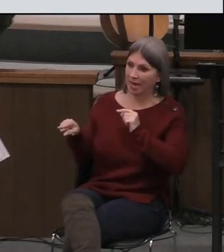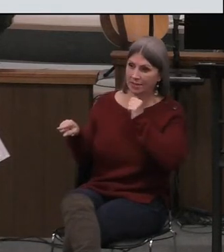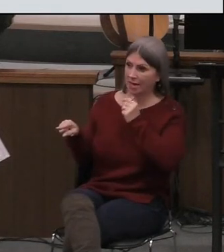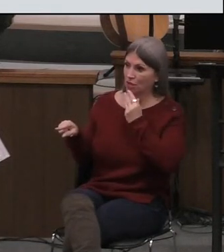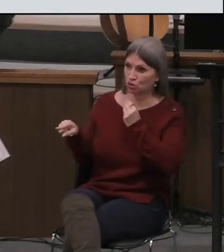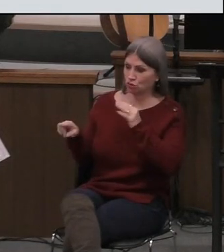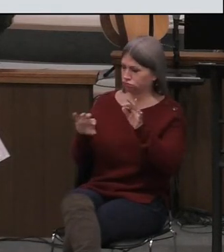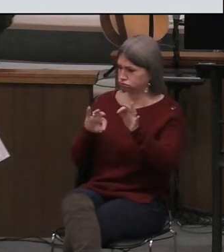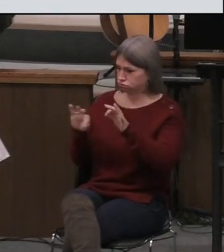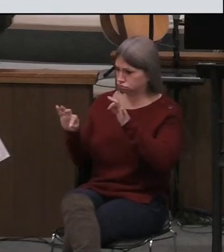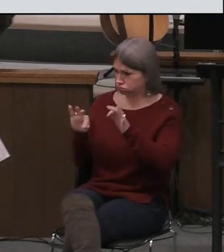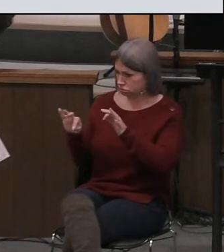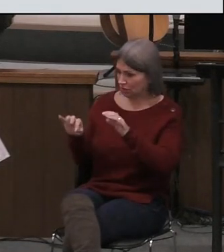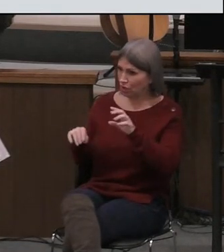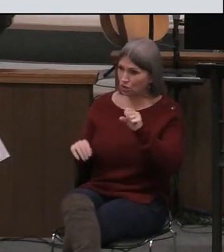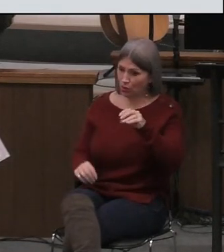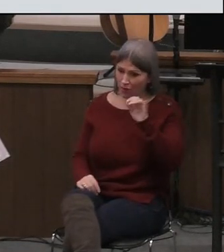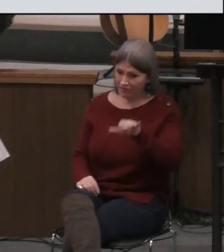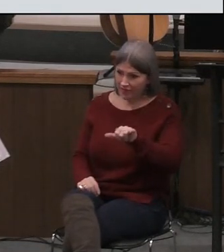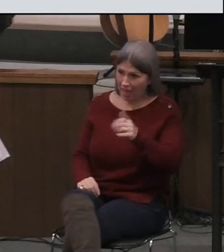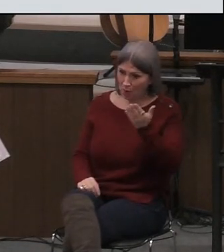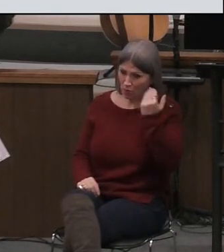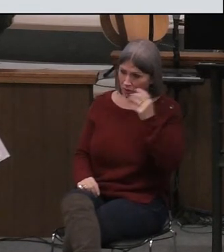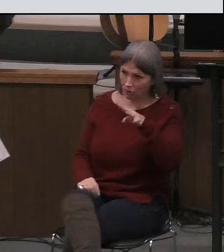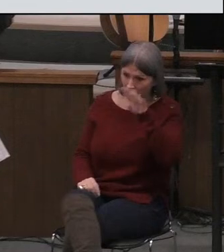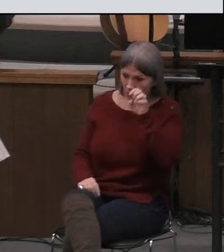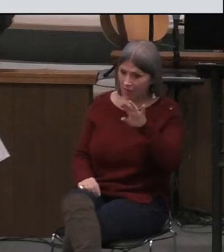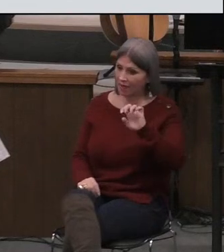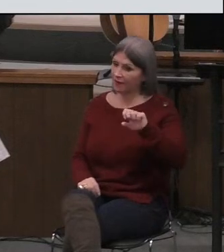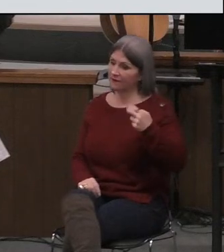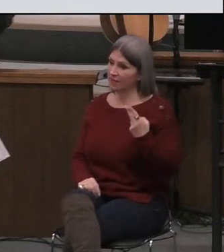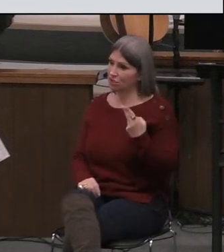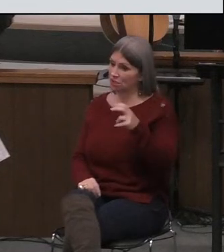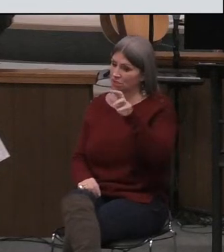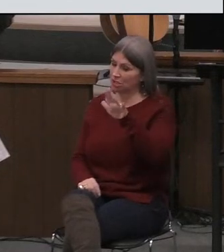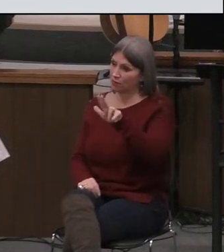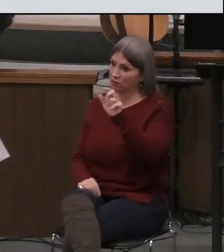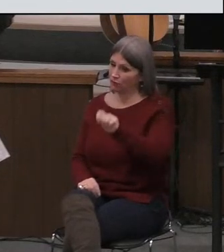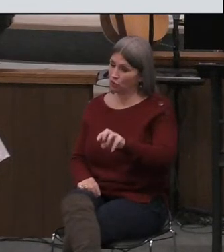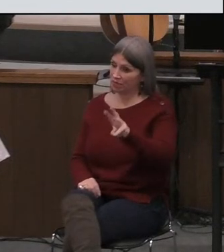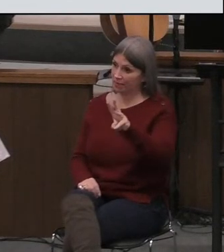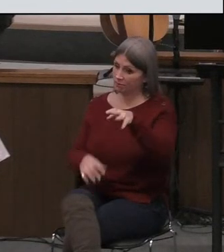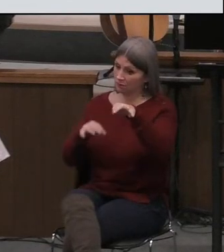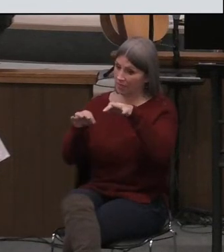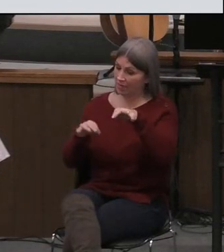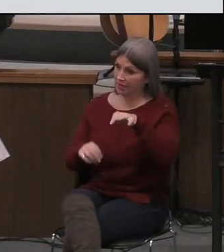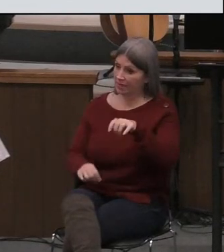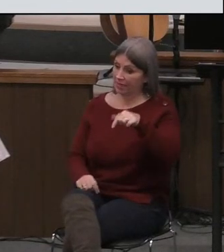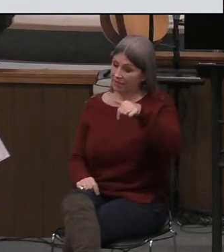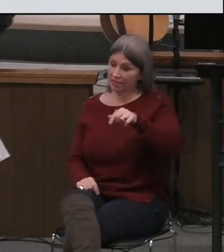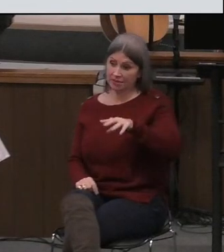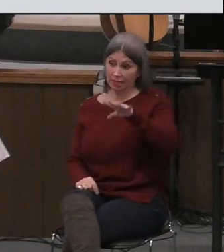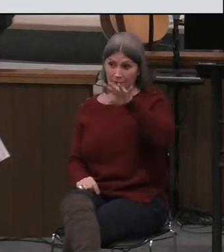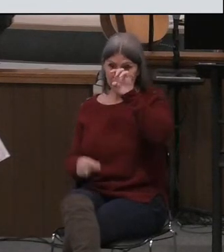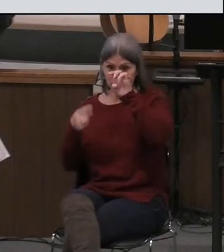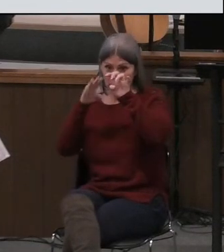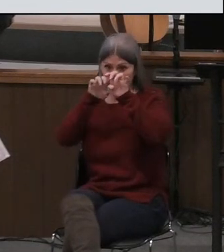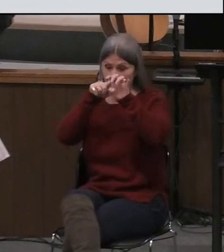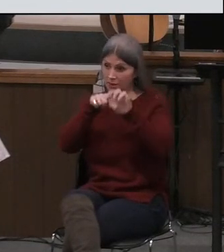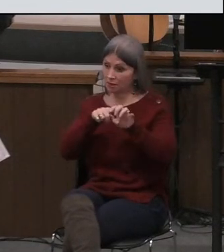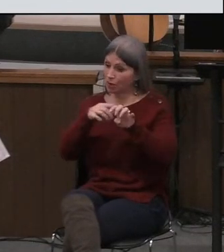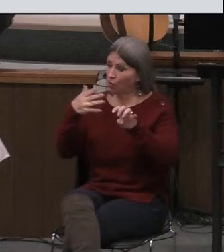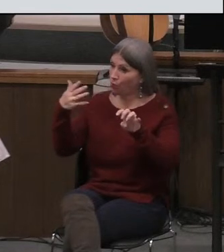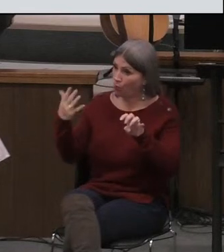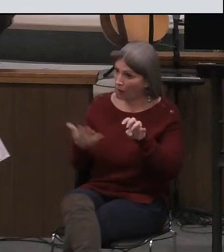is this great mystery? Ephesians 3:6 says this, this mystery is that